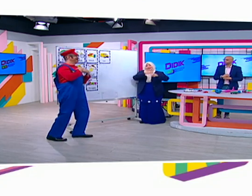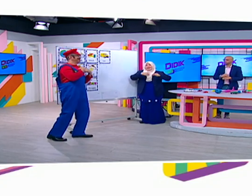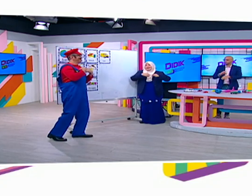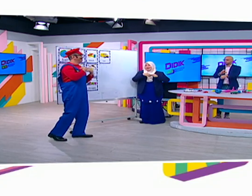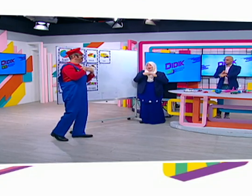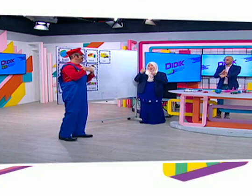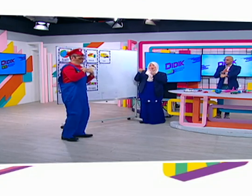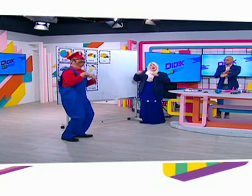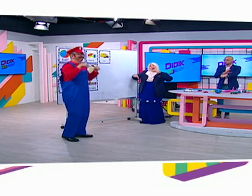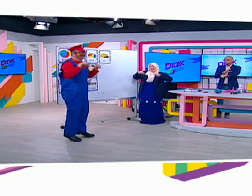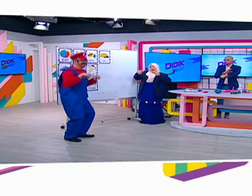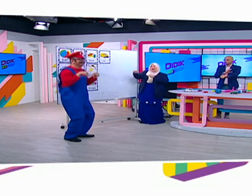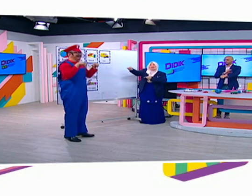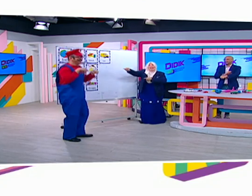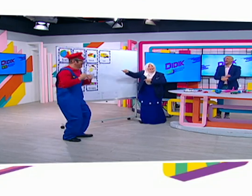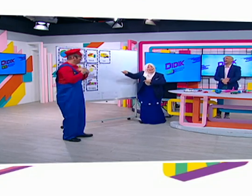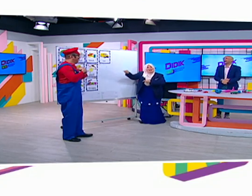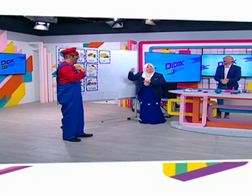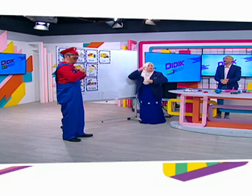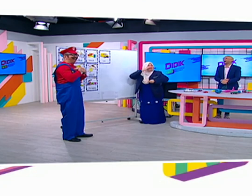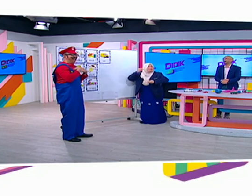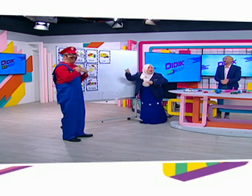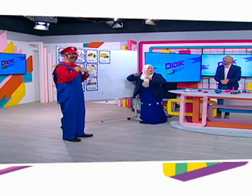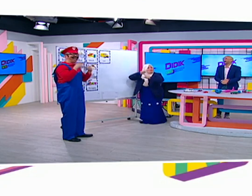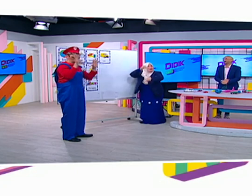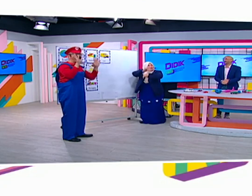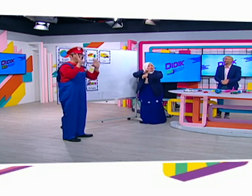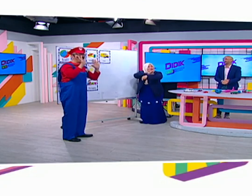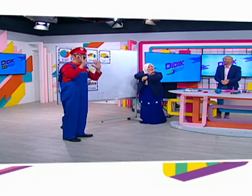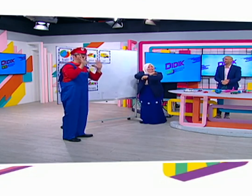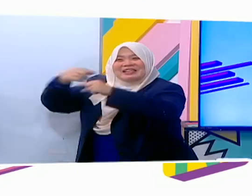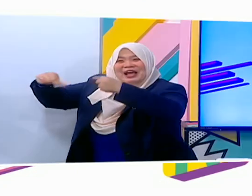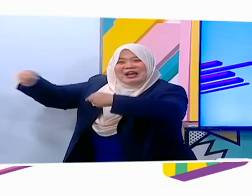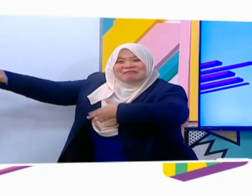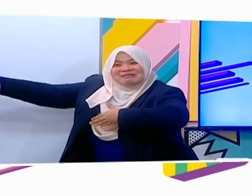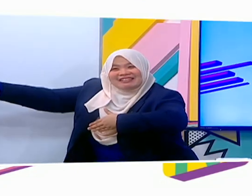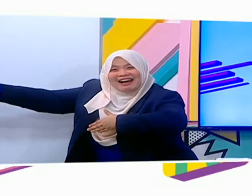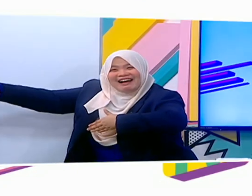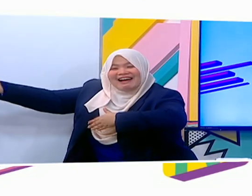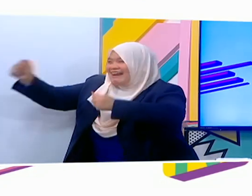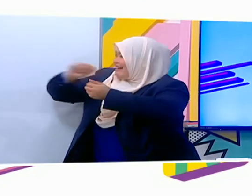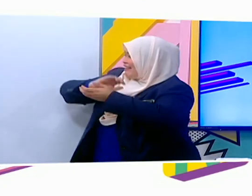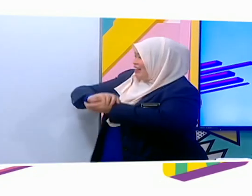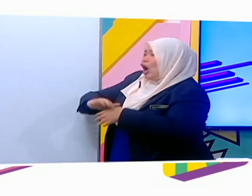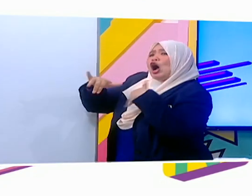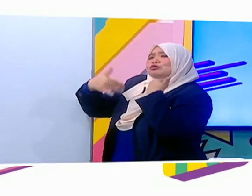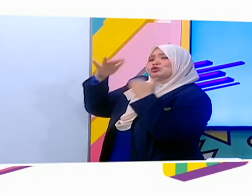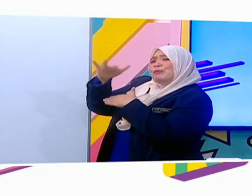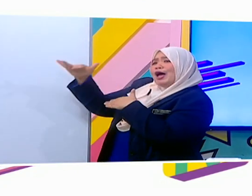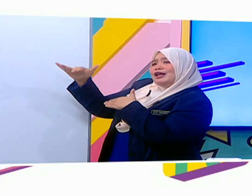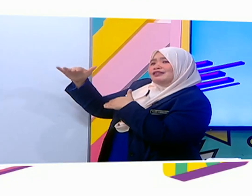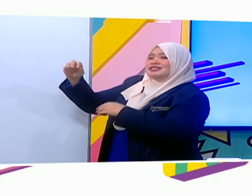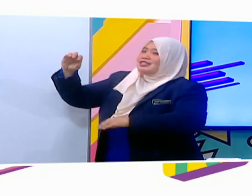Computer. Are you game? Game. Mr. Mario from computer game. Ah, how